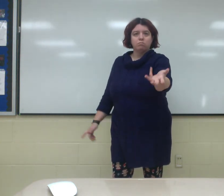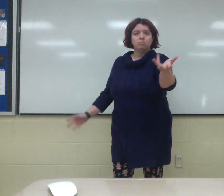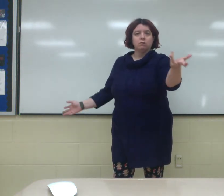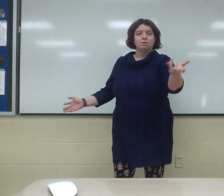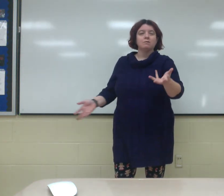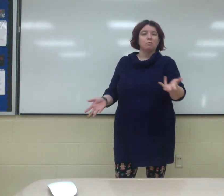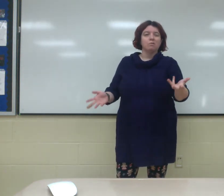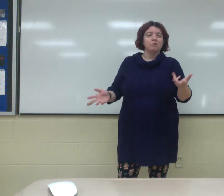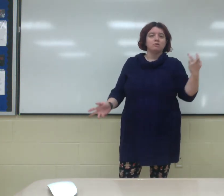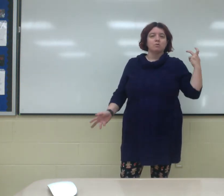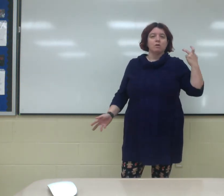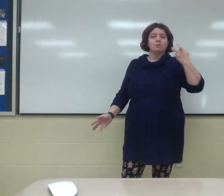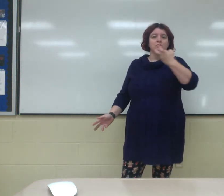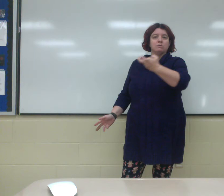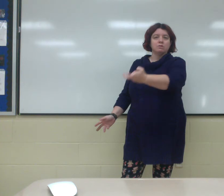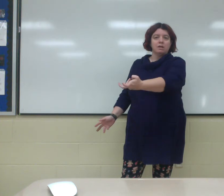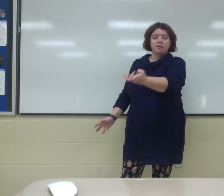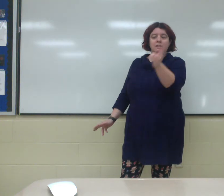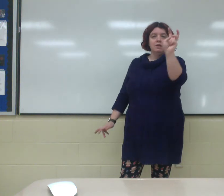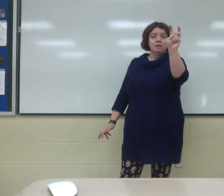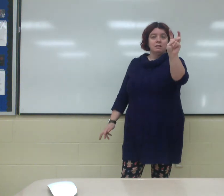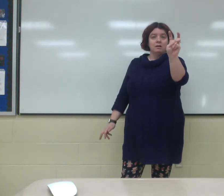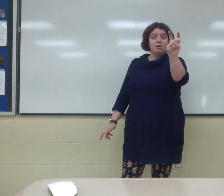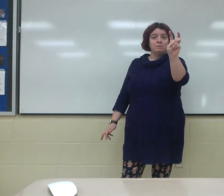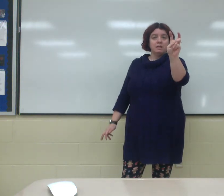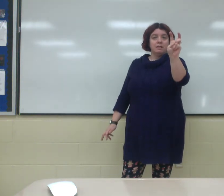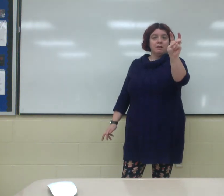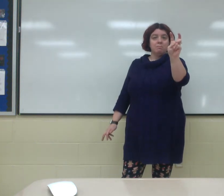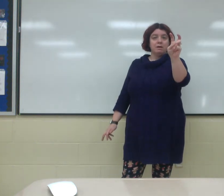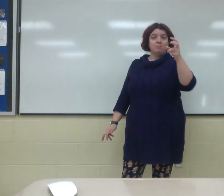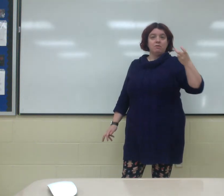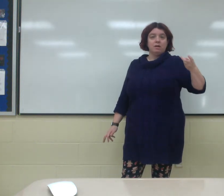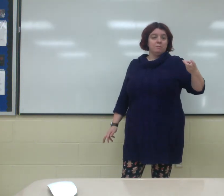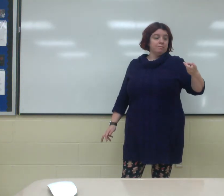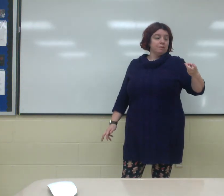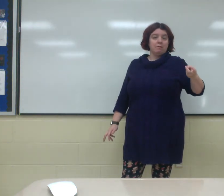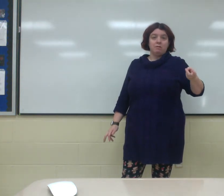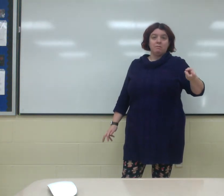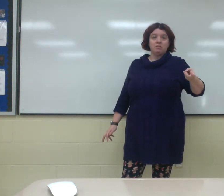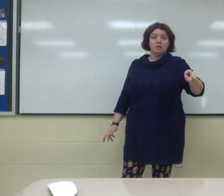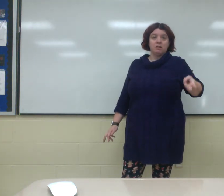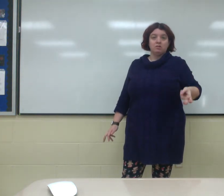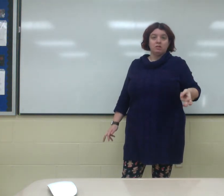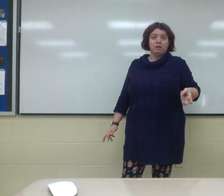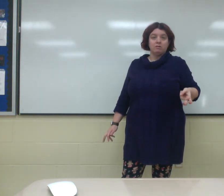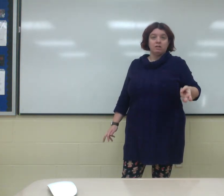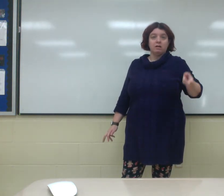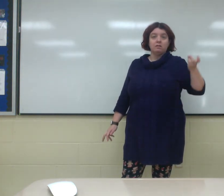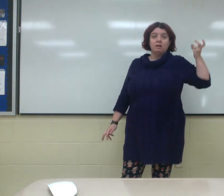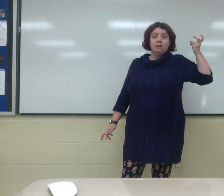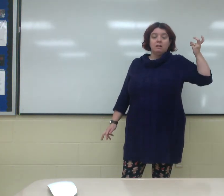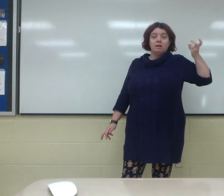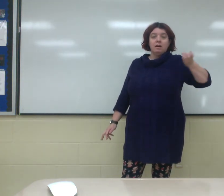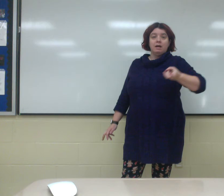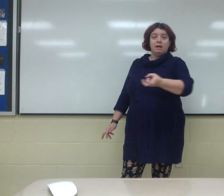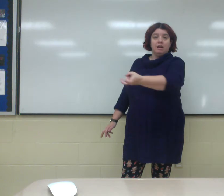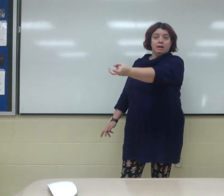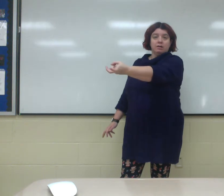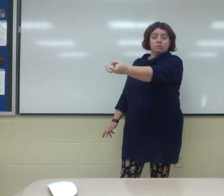You know, that's more of in the story, so sledding. It's an upside down bent V. My thumb is tucked. You see how it's tucked? And it goes